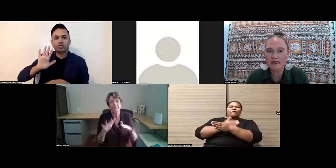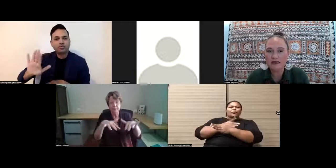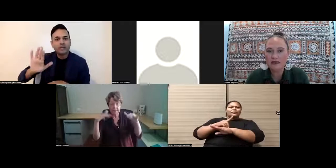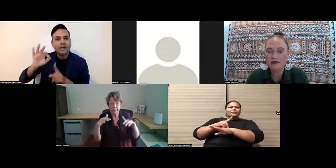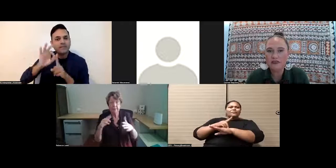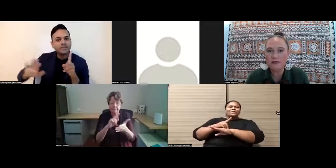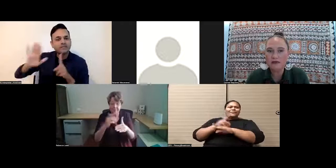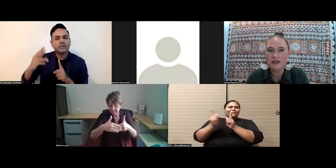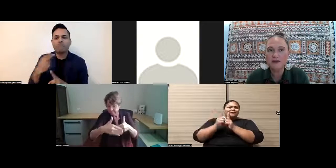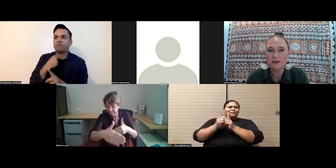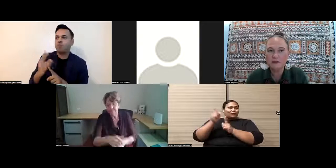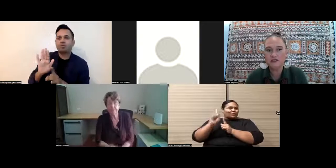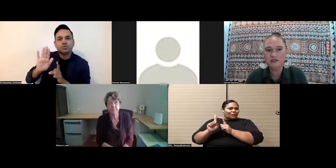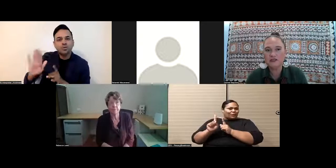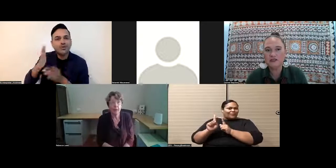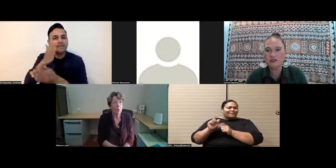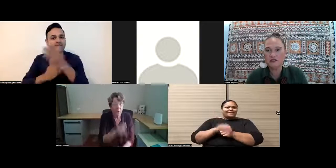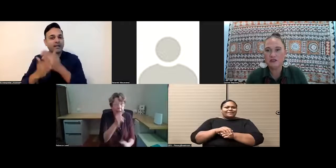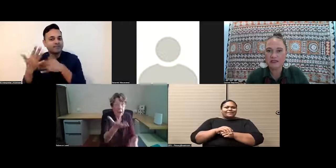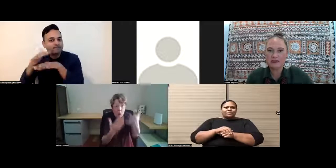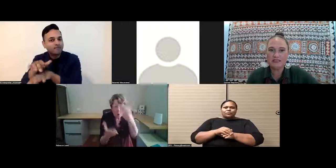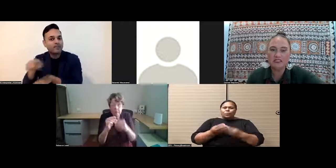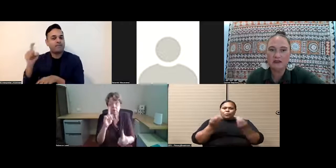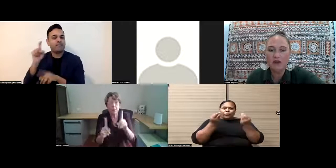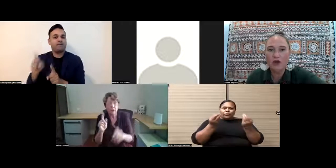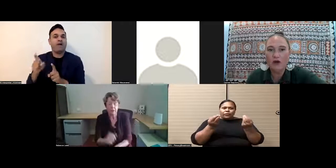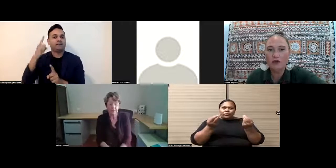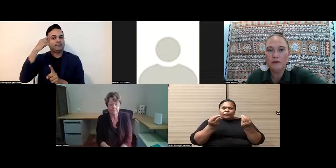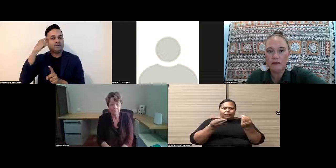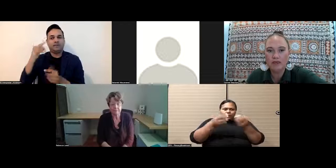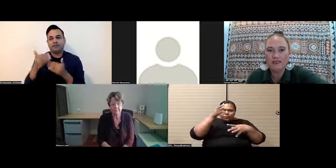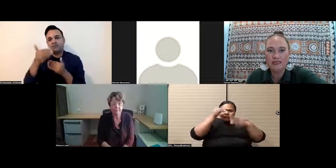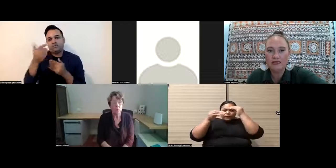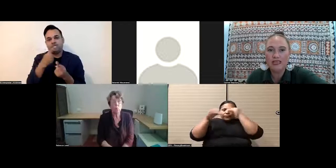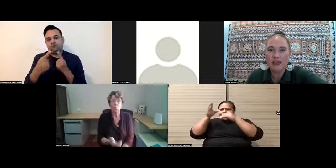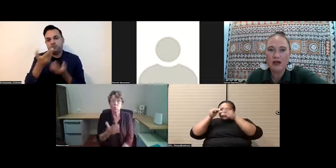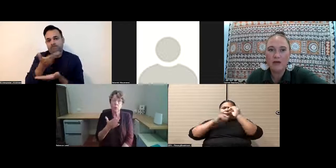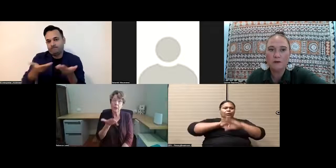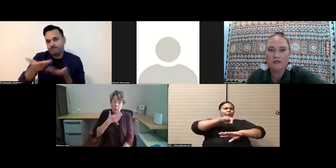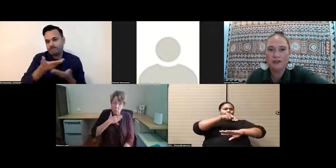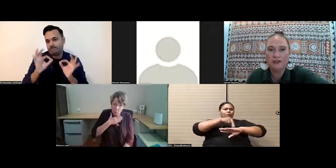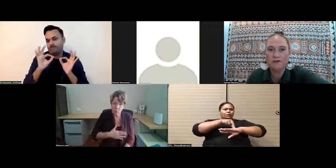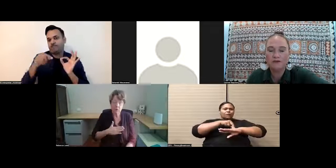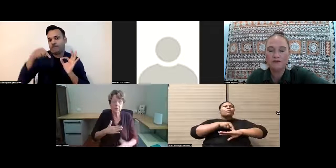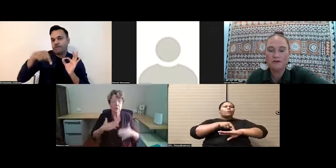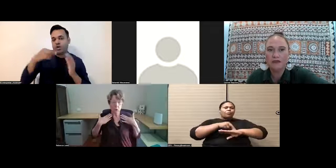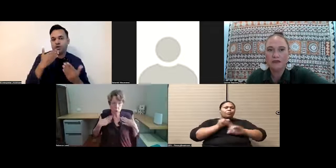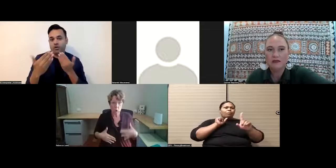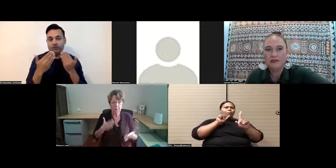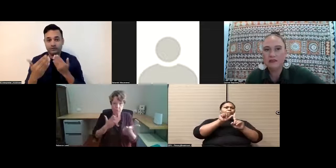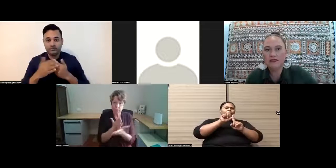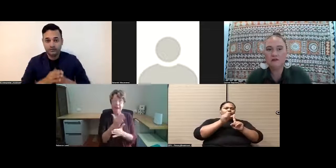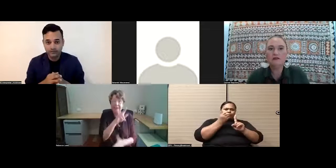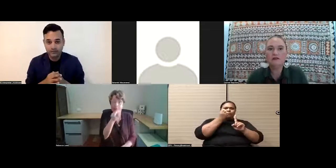another and adopting regional approaches to the realization of human rights in our Pacific.